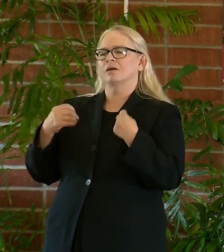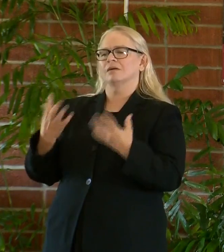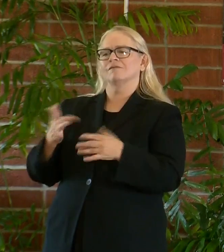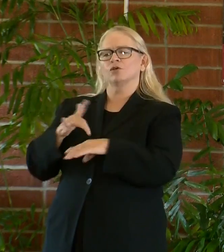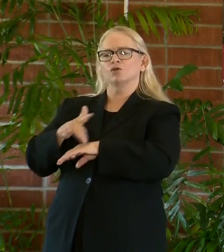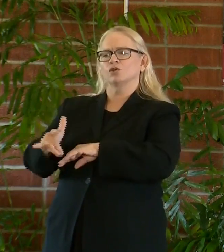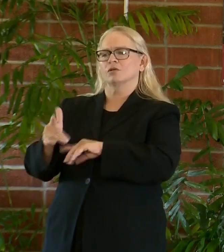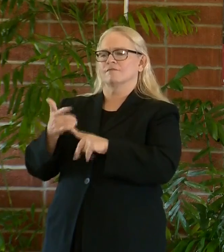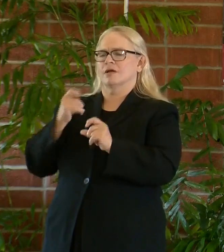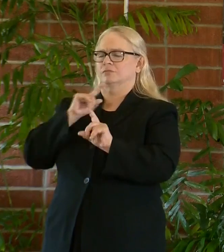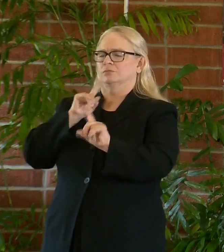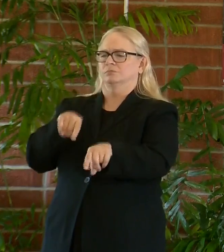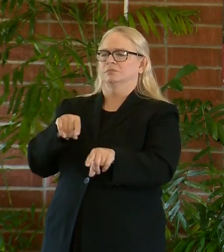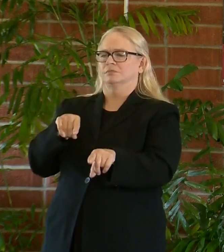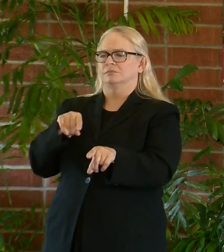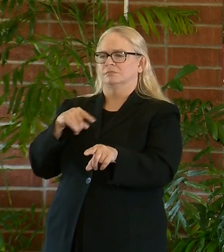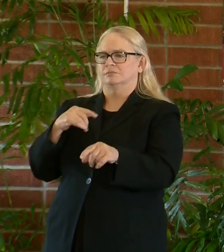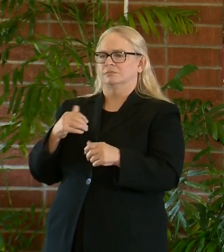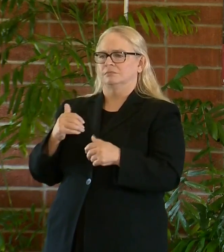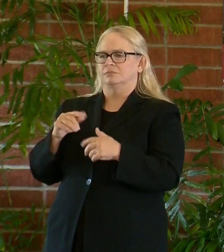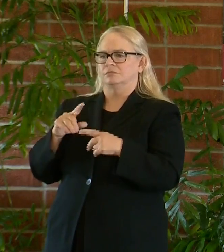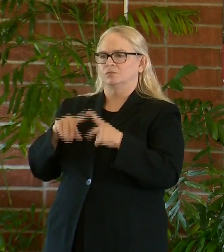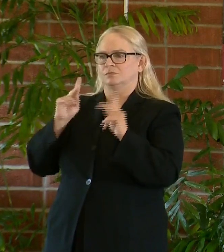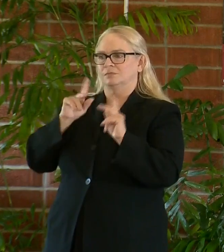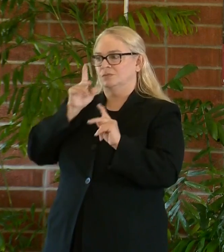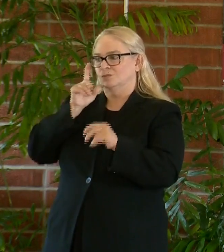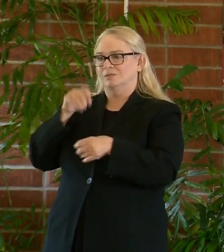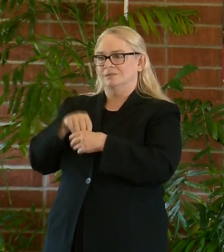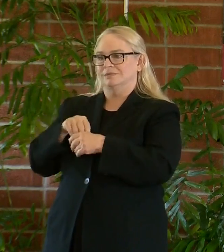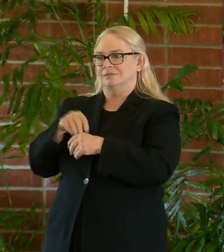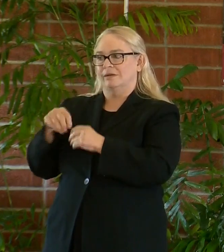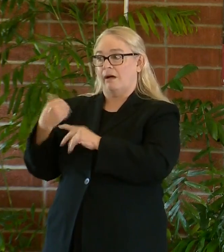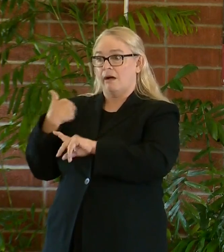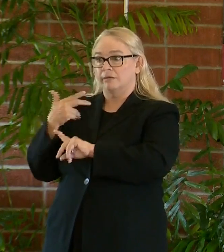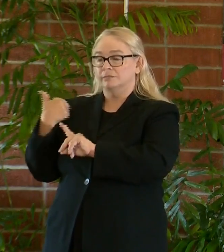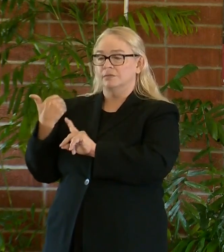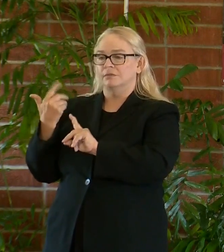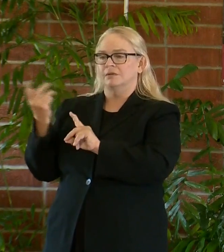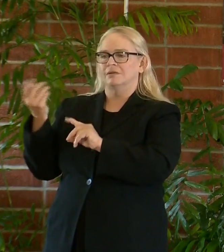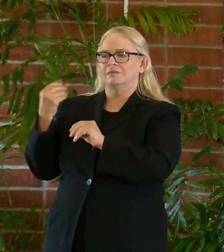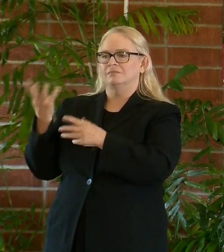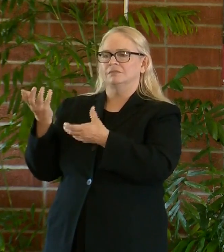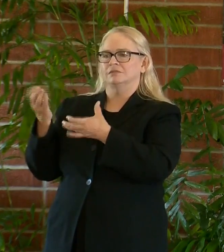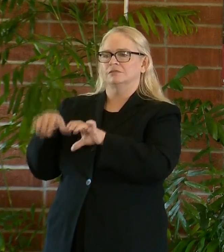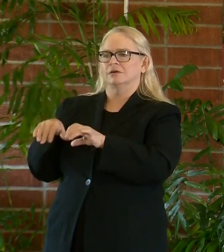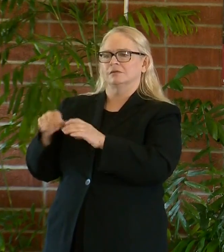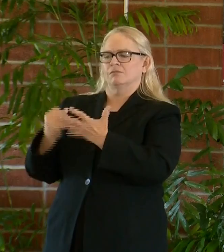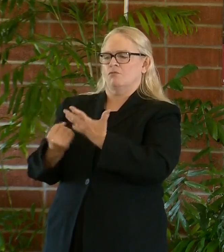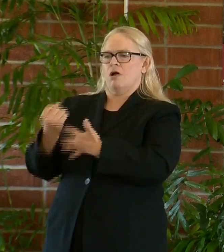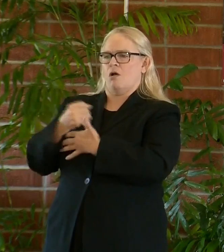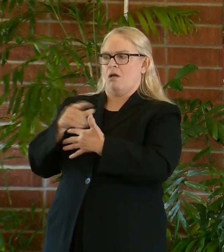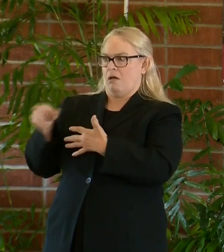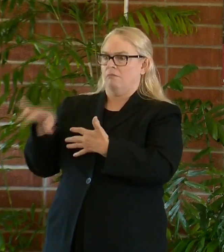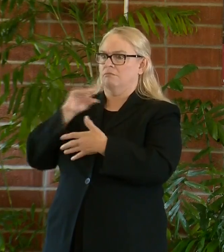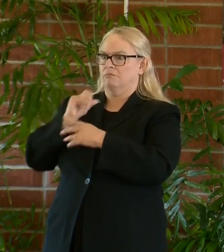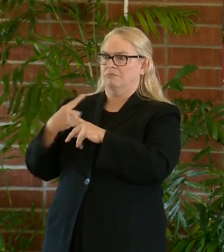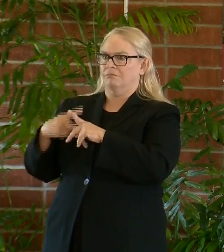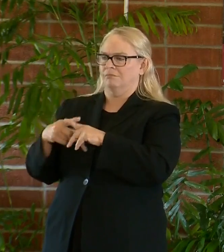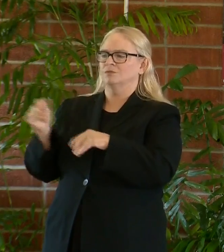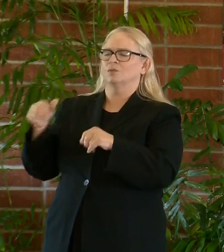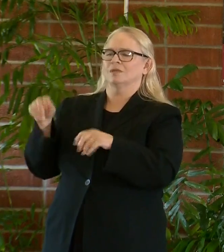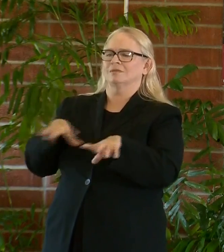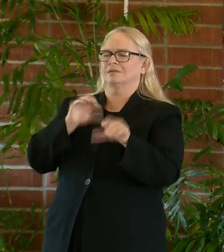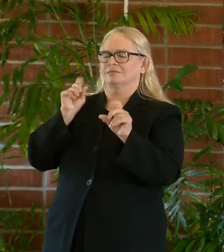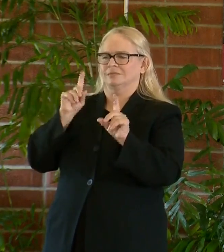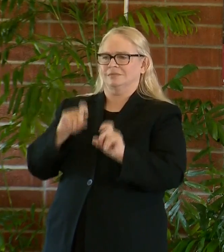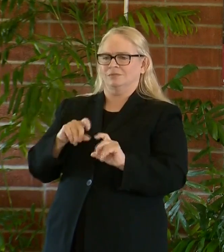only take care of patients in hospitals and other settings better with thoughtful treatments as it relates to COVID, but